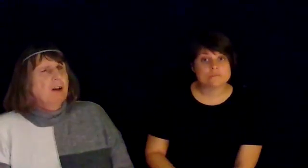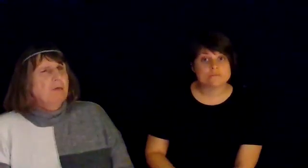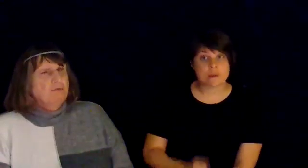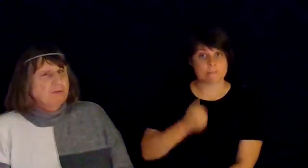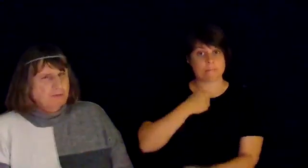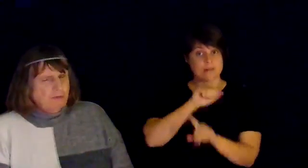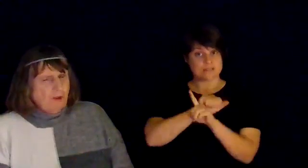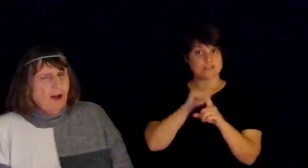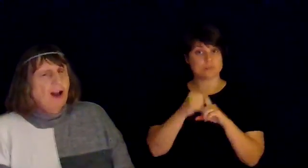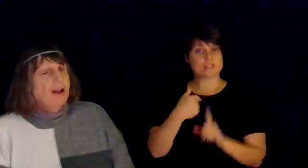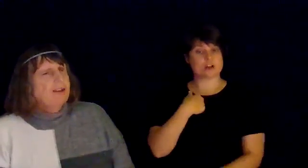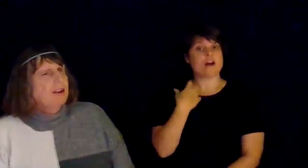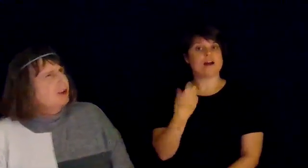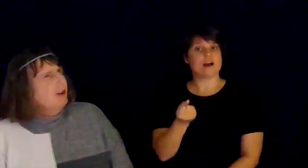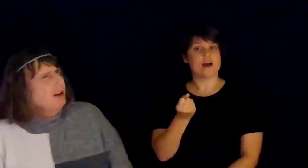had